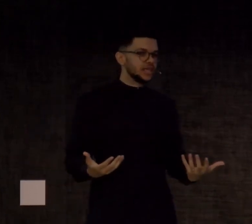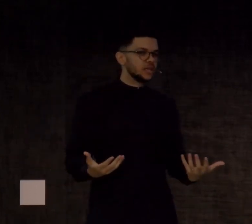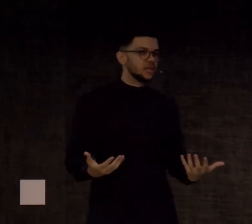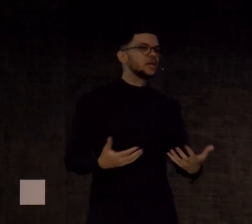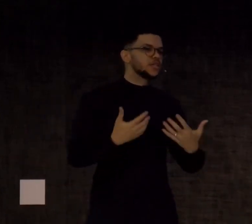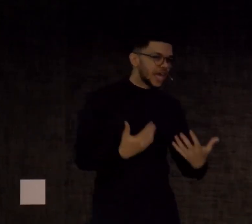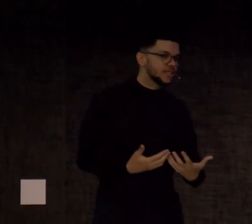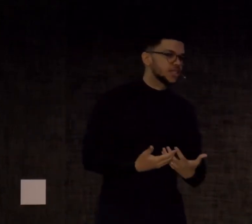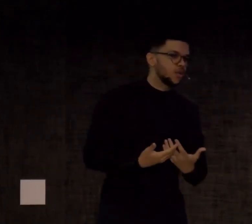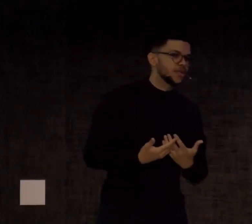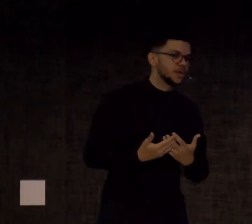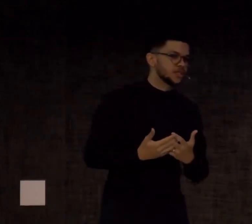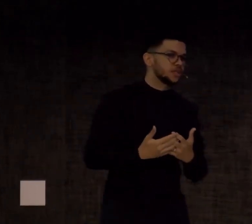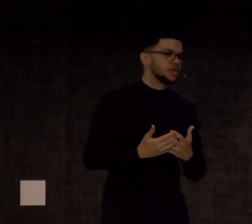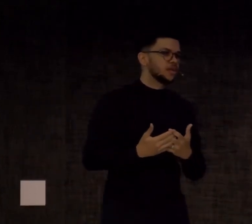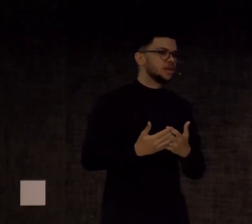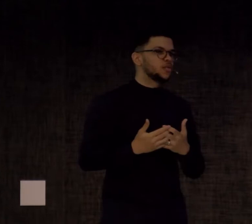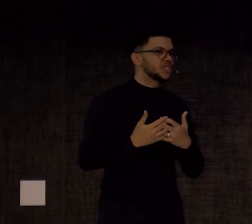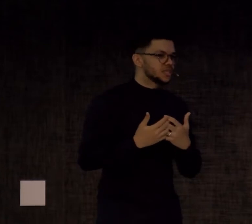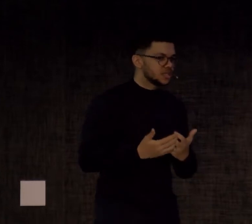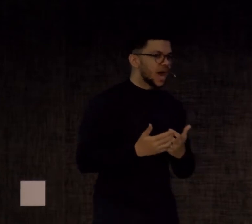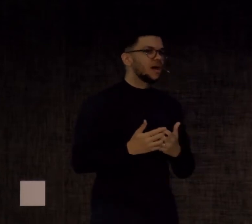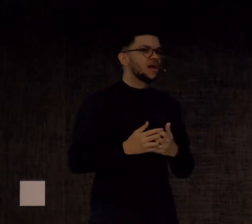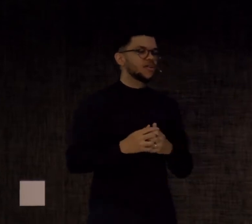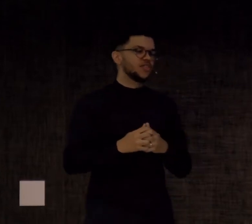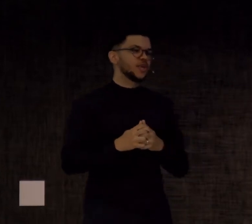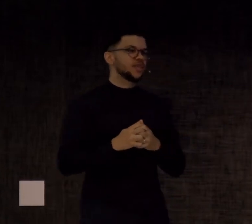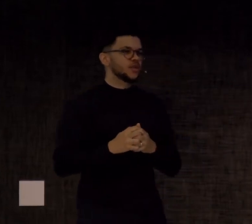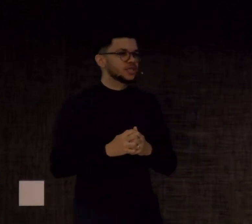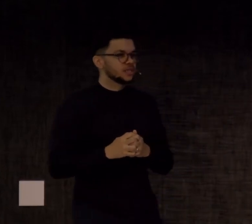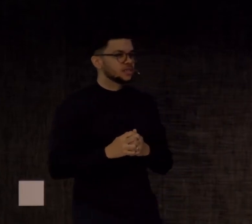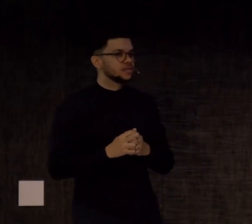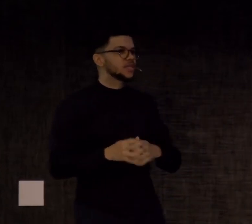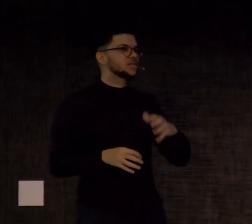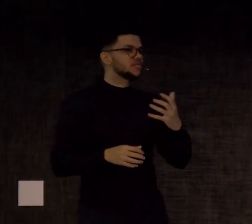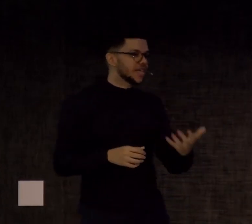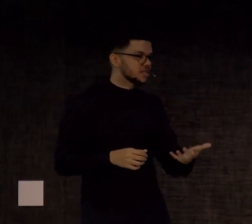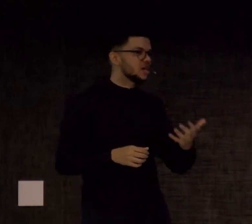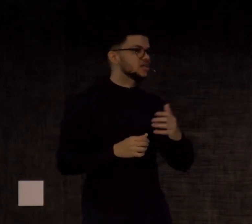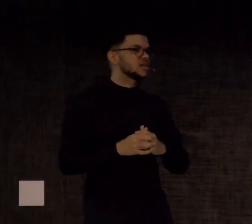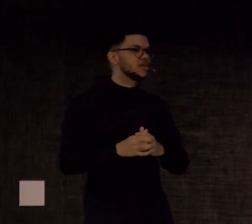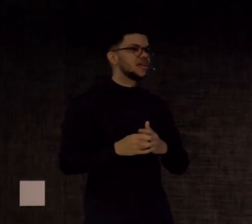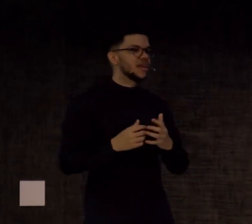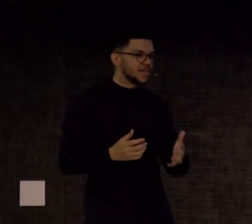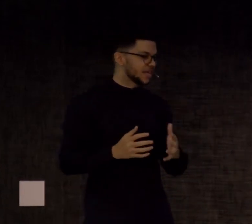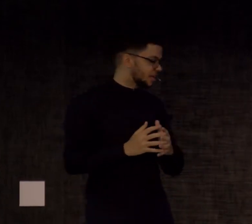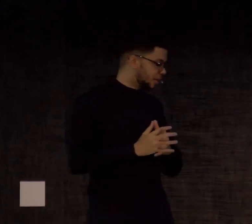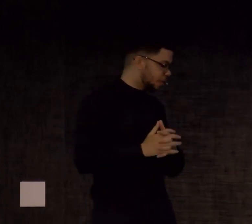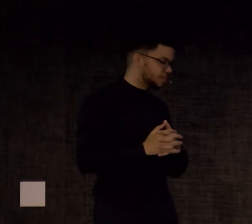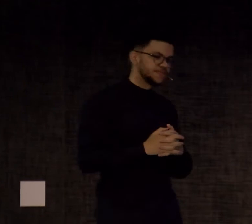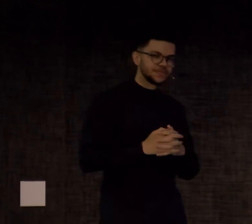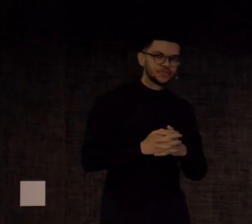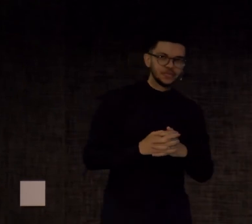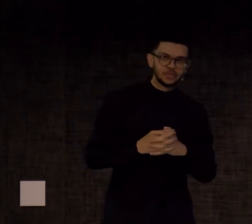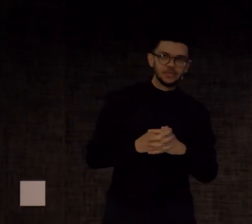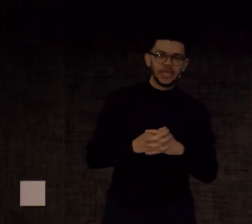differently, challenging orthodoxy, which is the diehard of human thought, because it forgets not, neither can it learn.